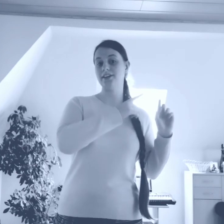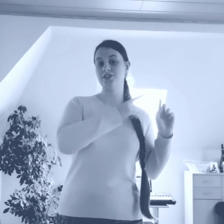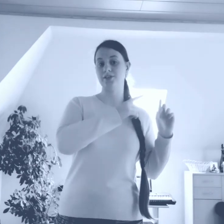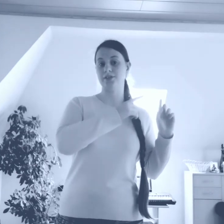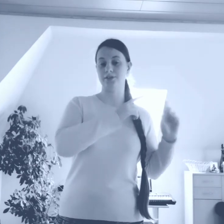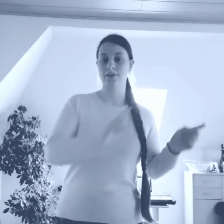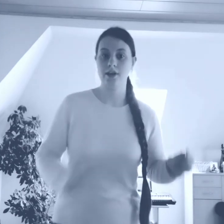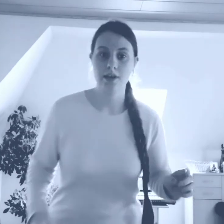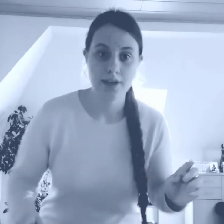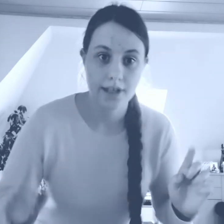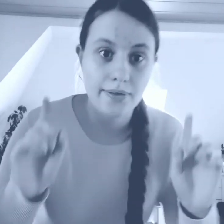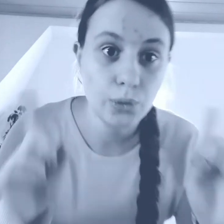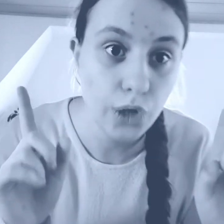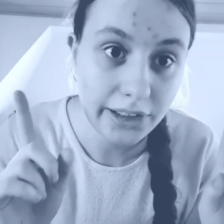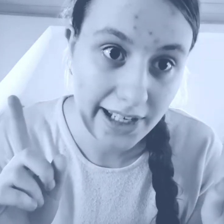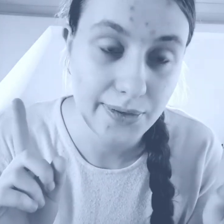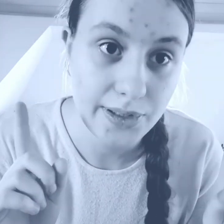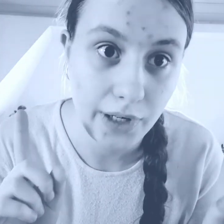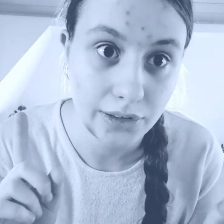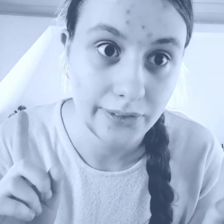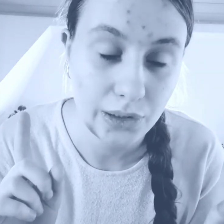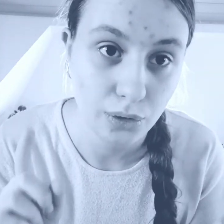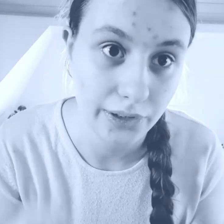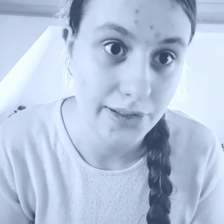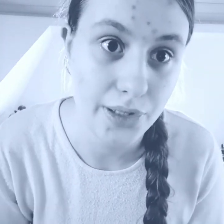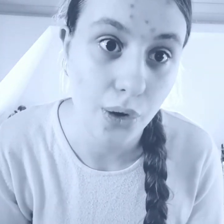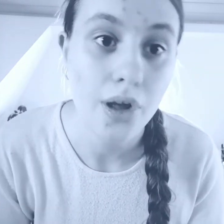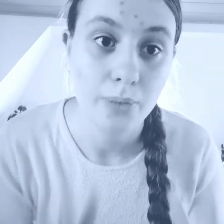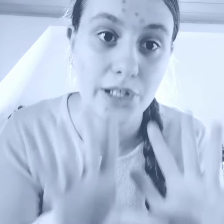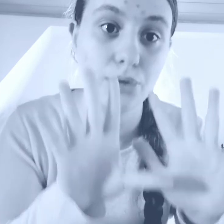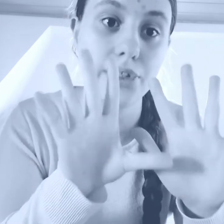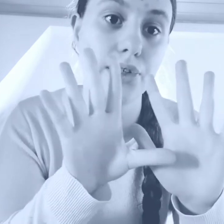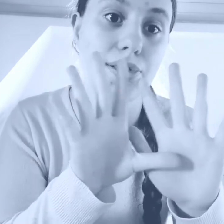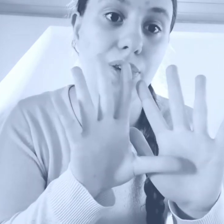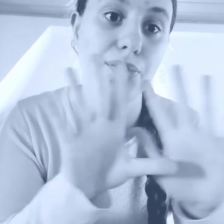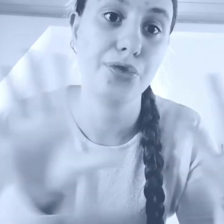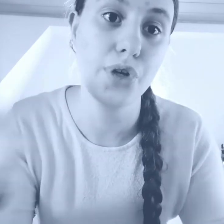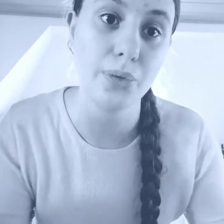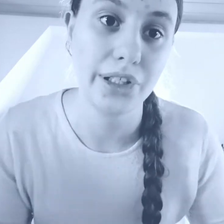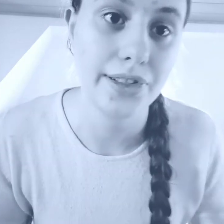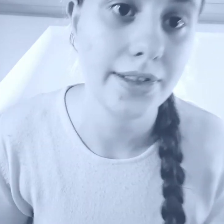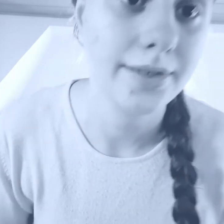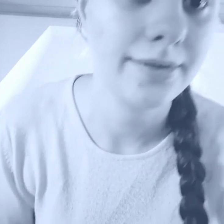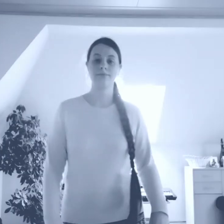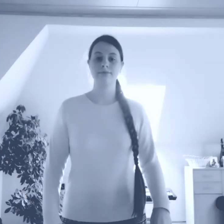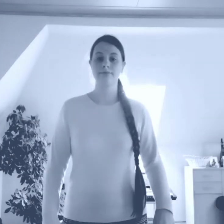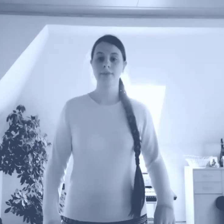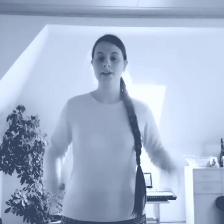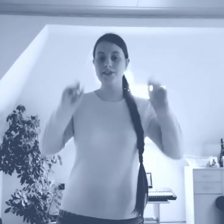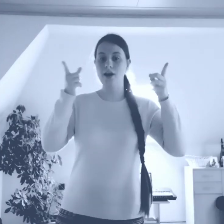children. Even one case was found in Weidhofen, so my school is closed for three weeks. So